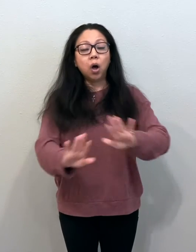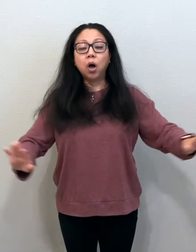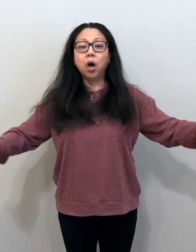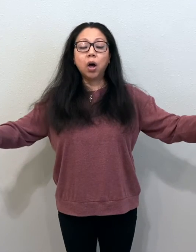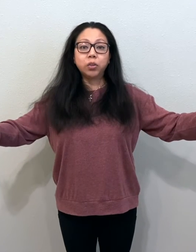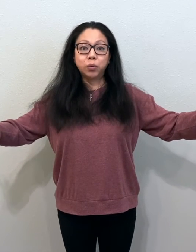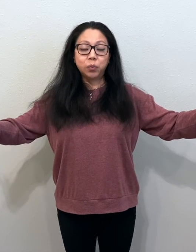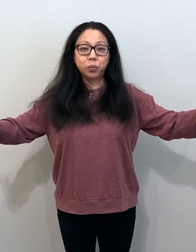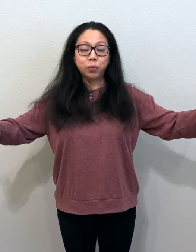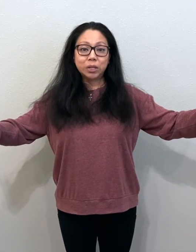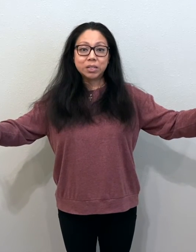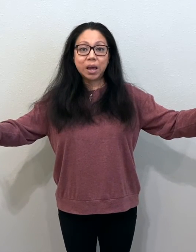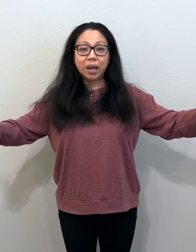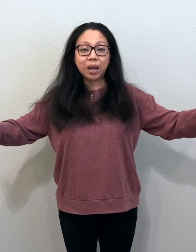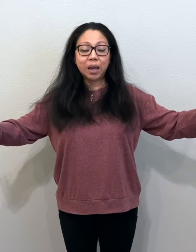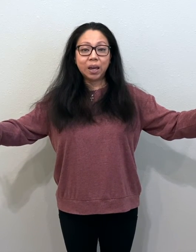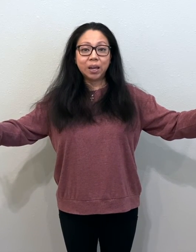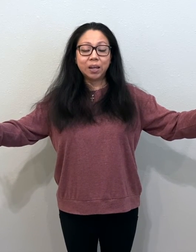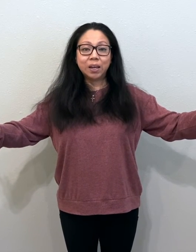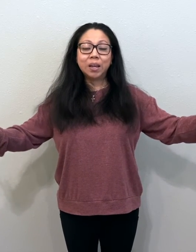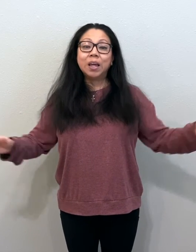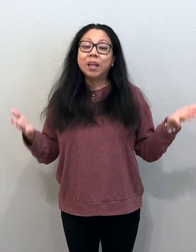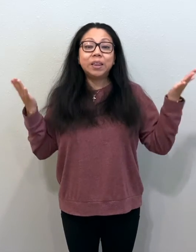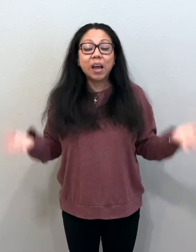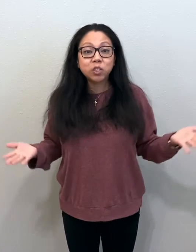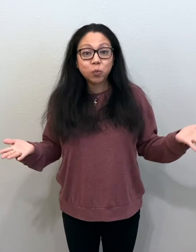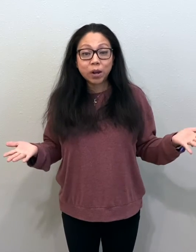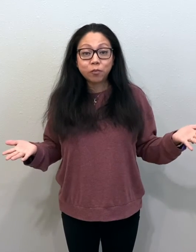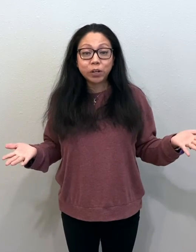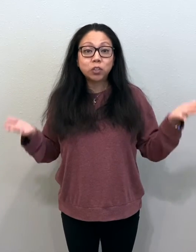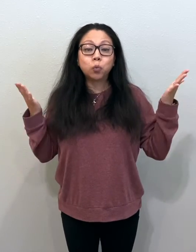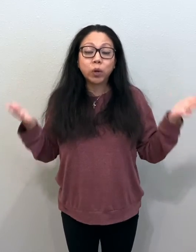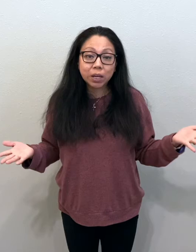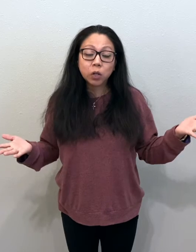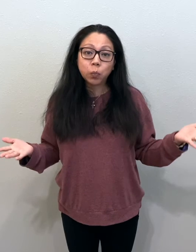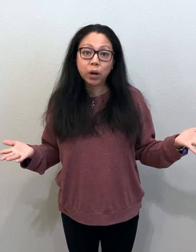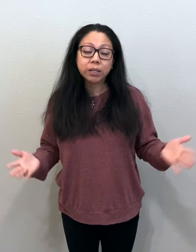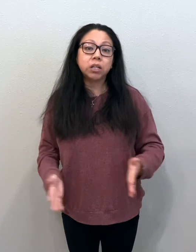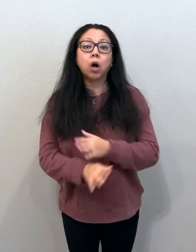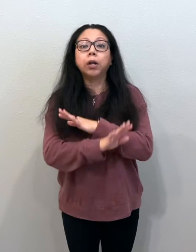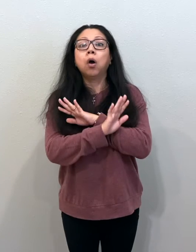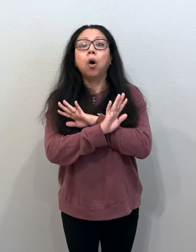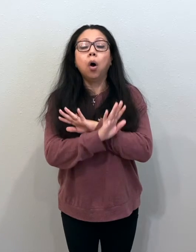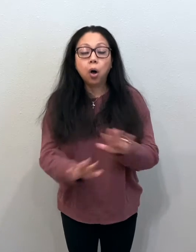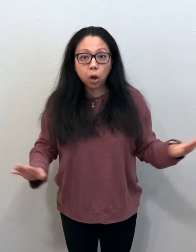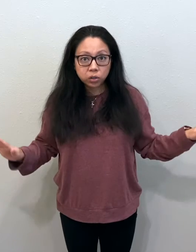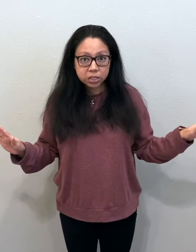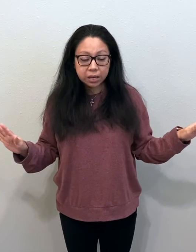all through the day. That's right, friends. We can pray to God all day